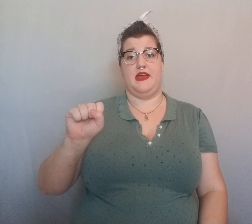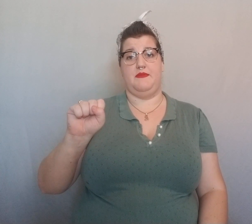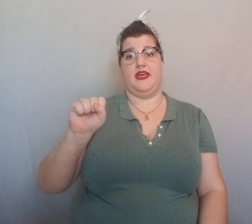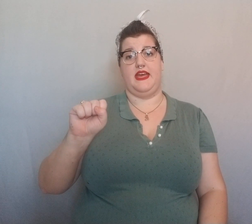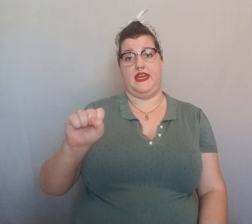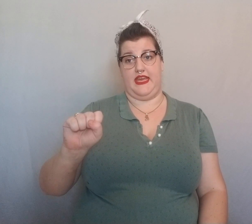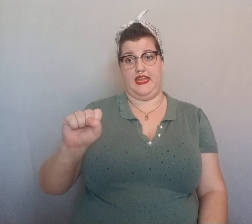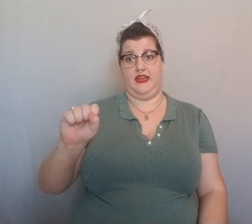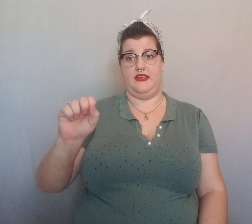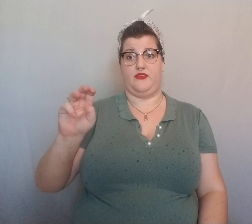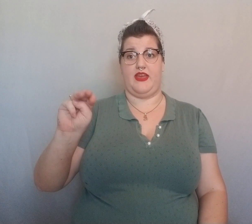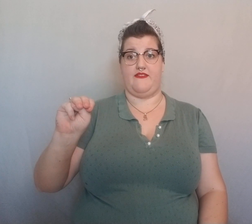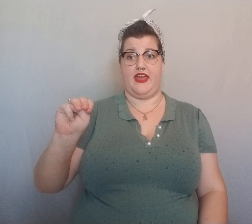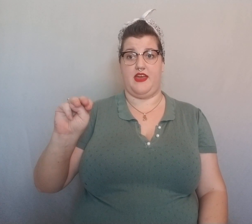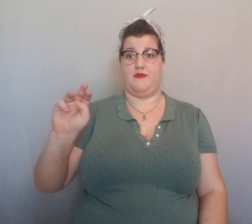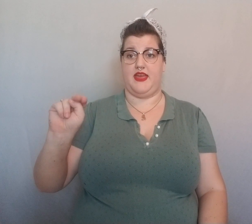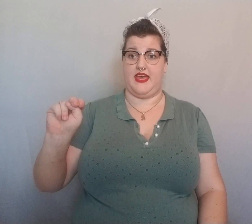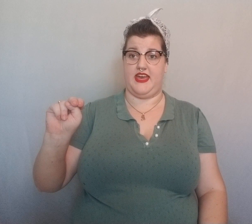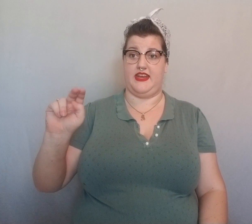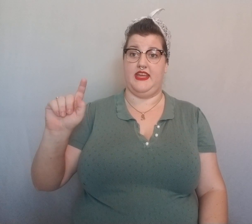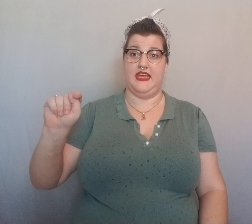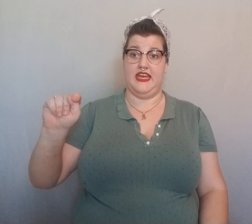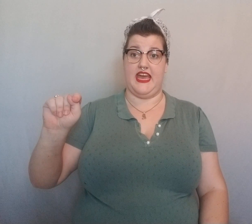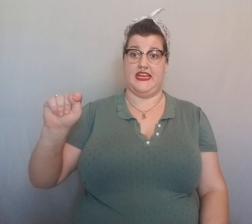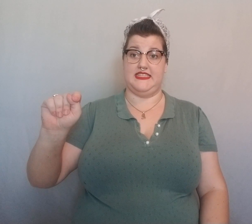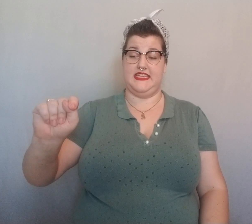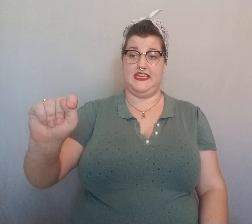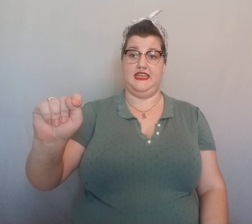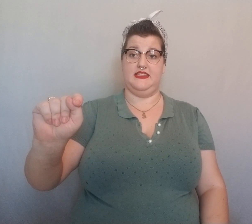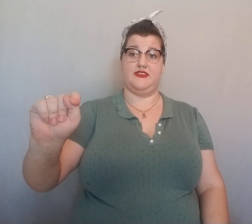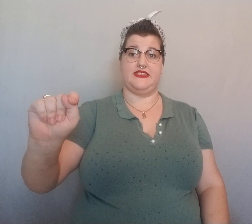M and N. So we have M, N, and T. So it's that